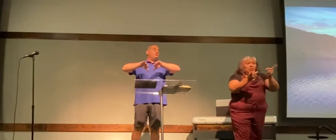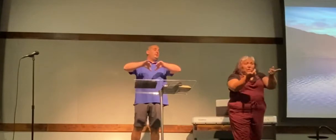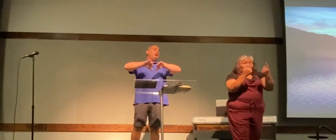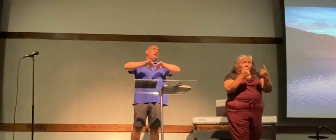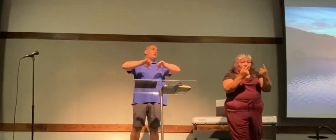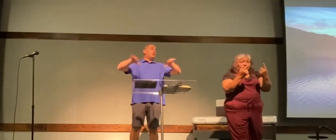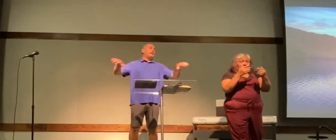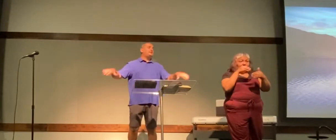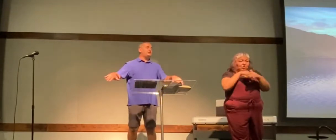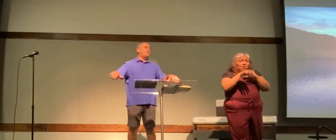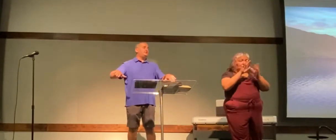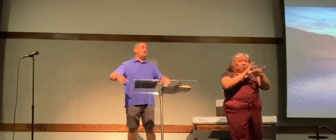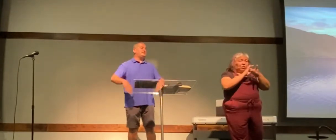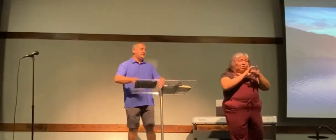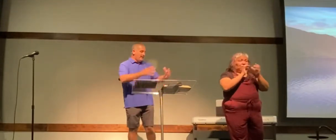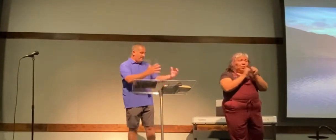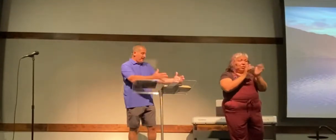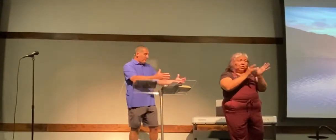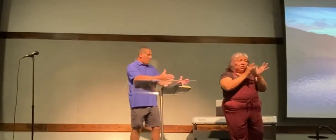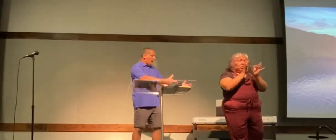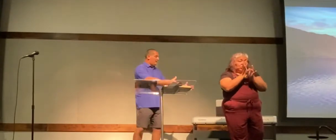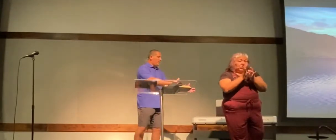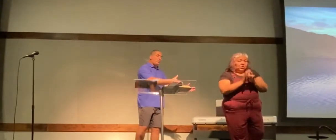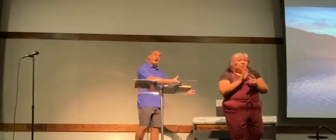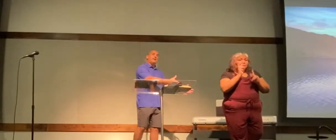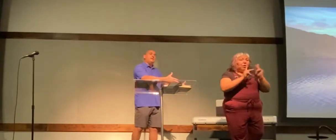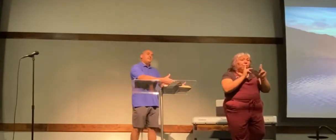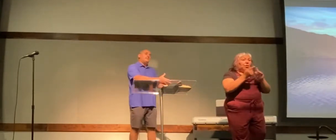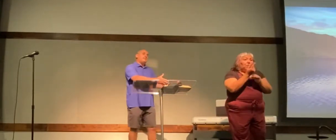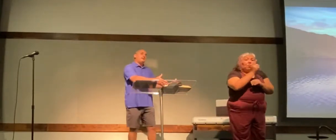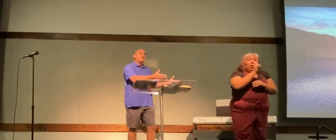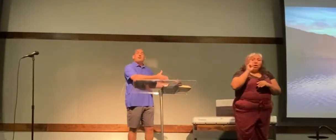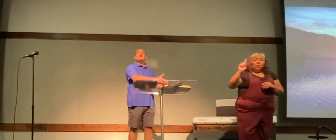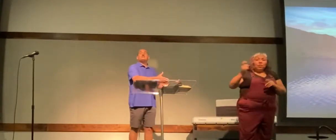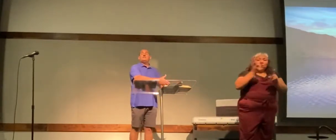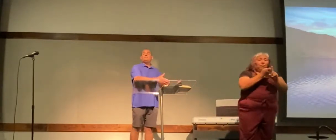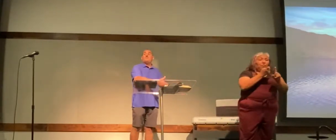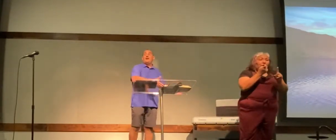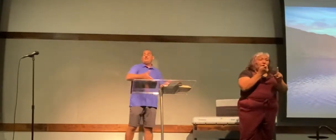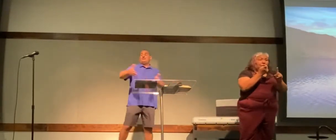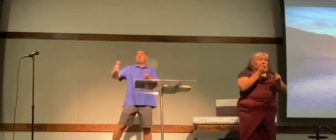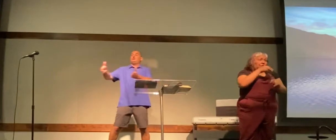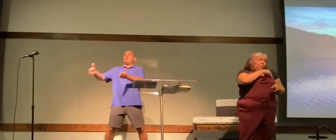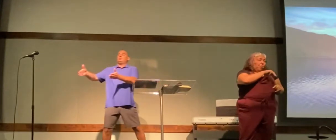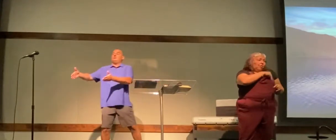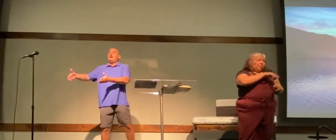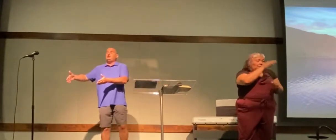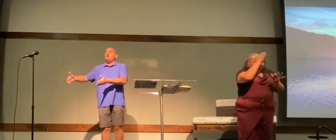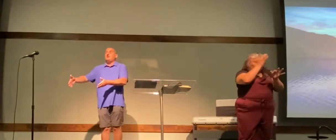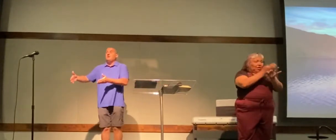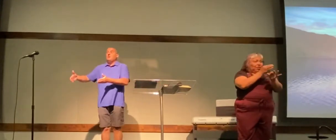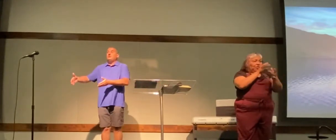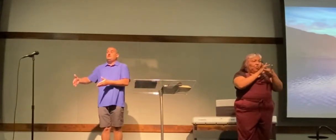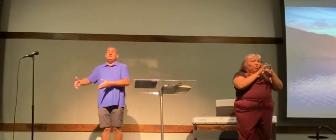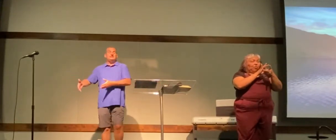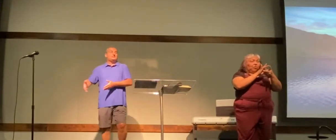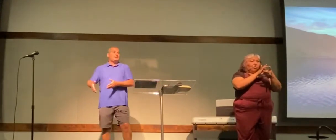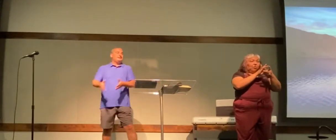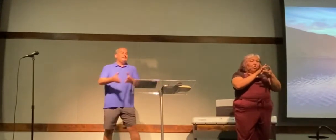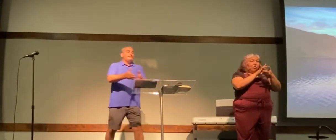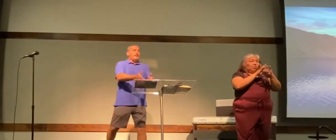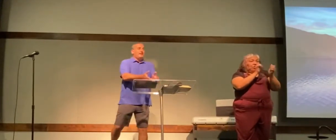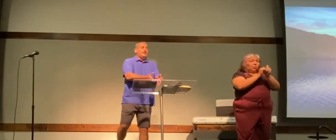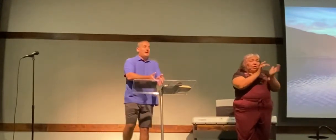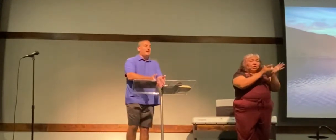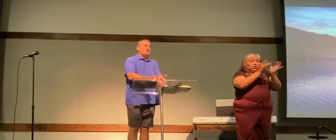into a relationship with Jesus. People walking away from their Muslim faith into a relationship with Jesus